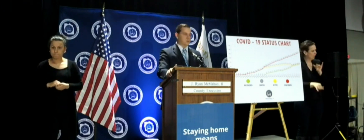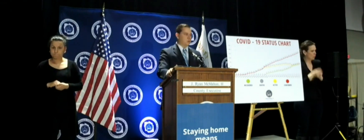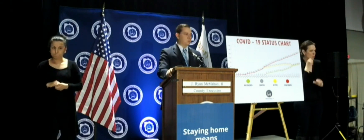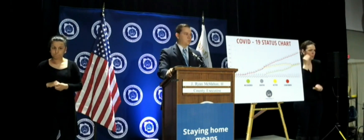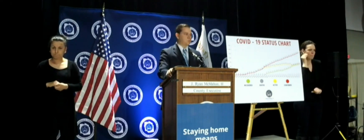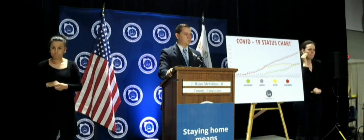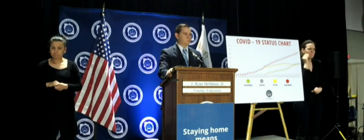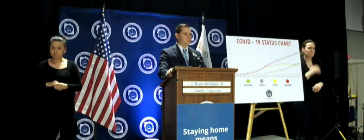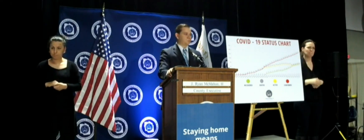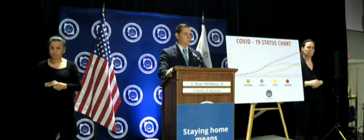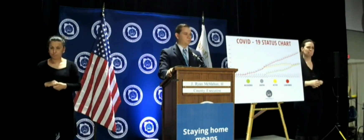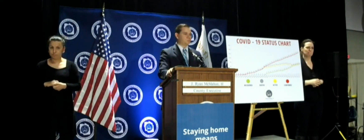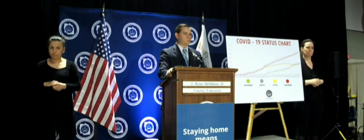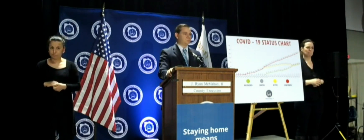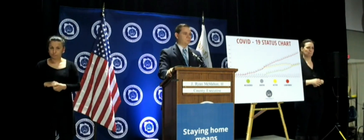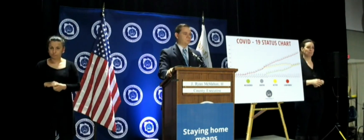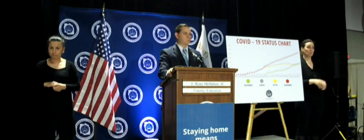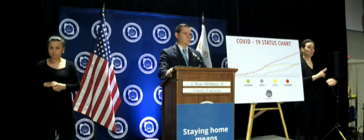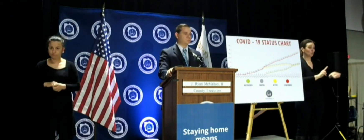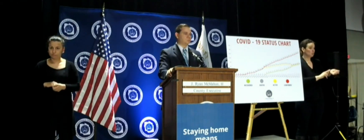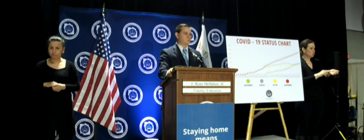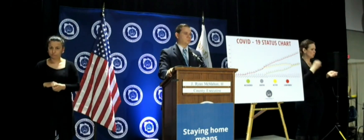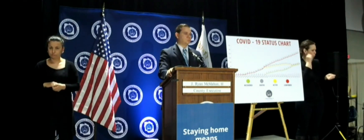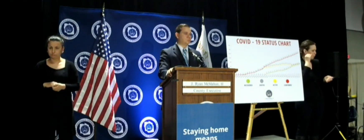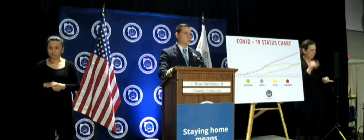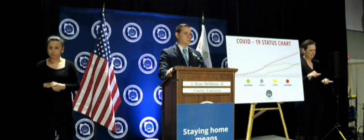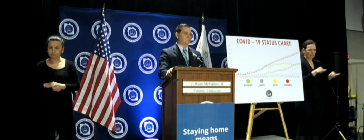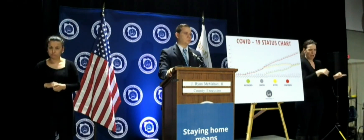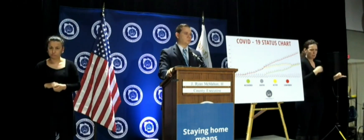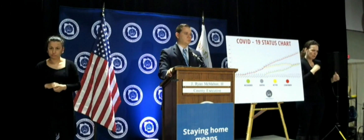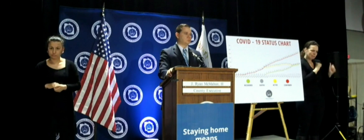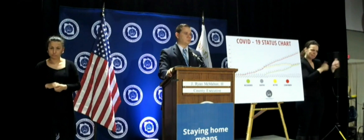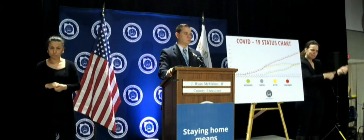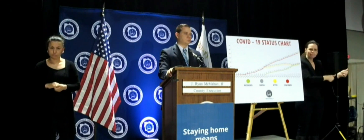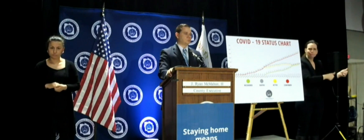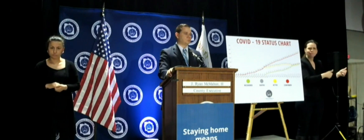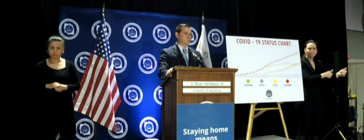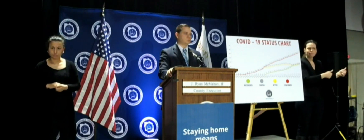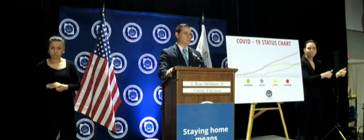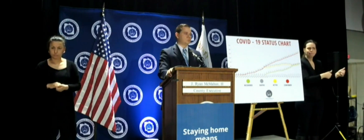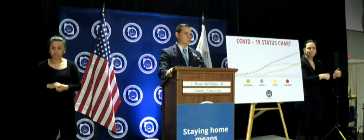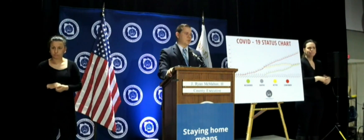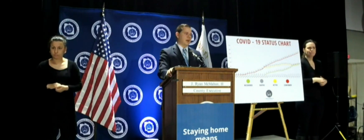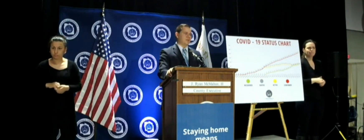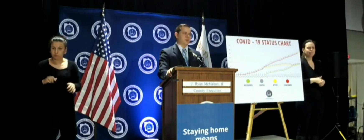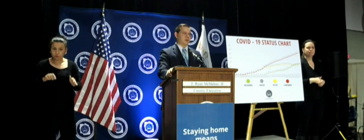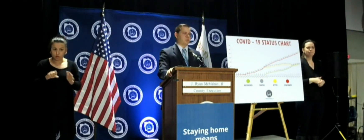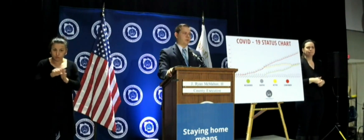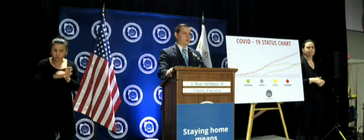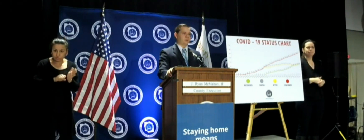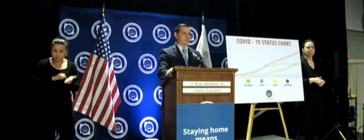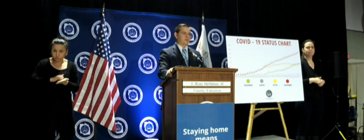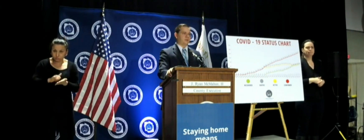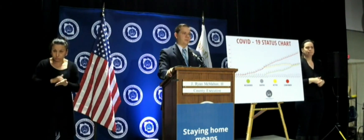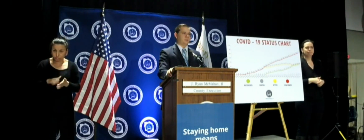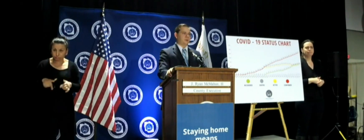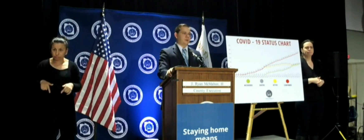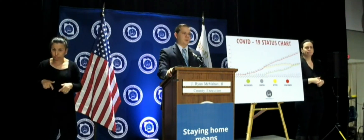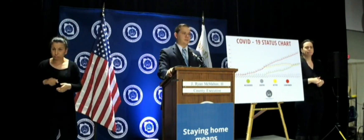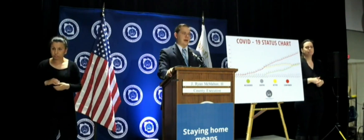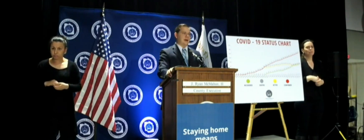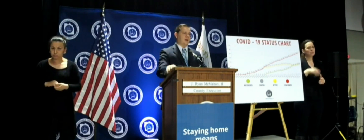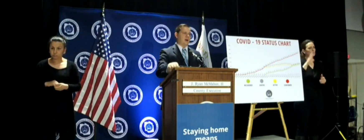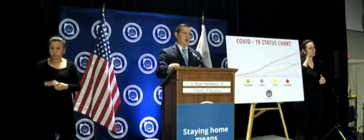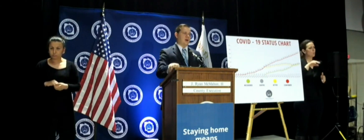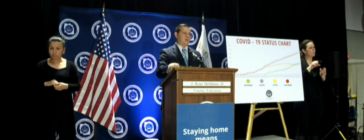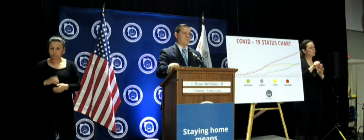these nursing homes. What kind of roadblocks have you run into with the state in regards to the nursing homes? I think we got a pretty good relationship.